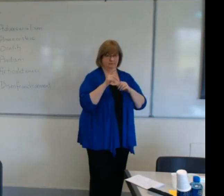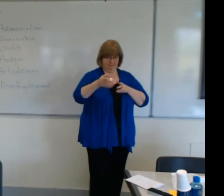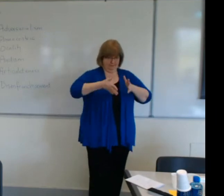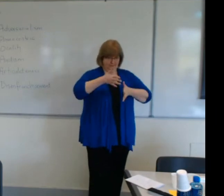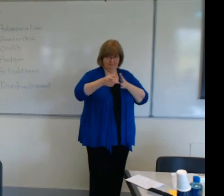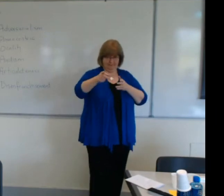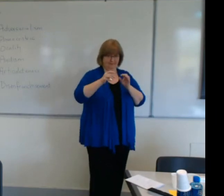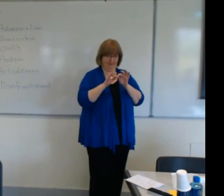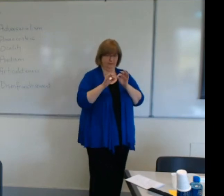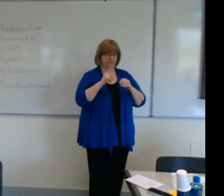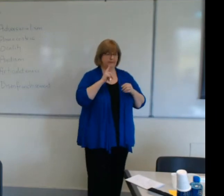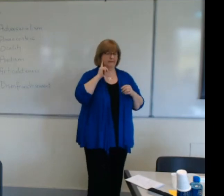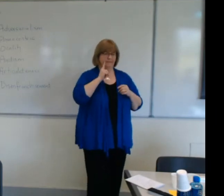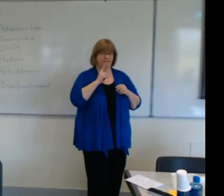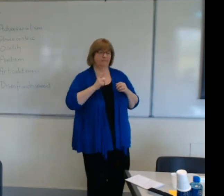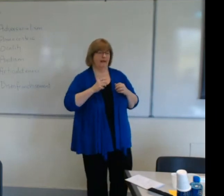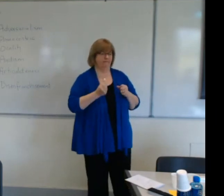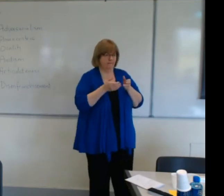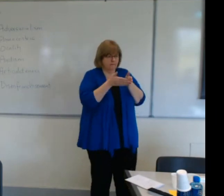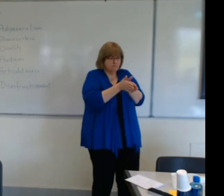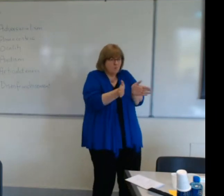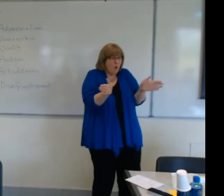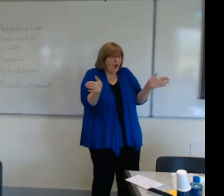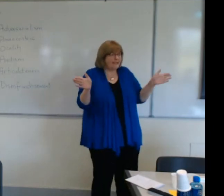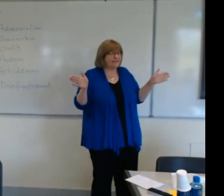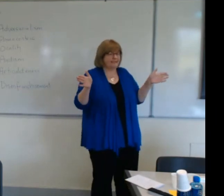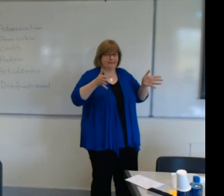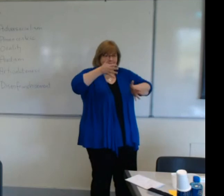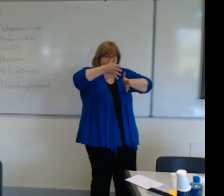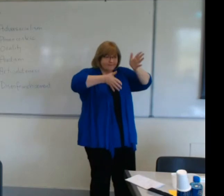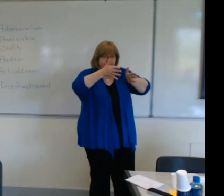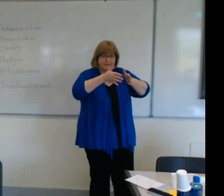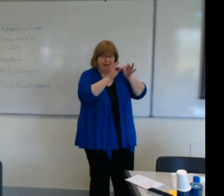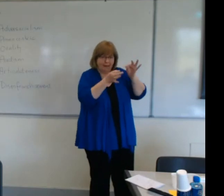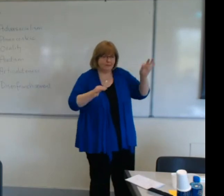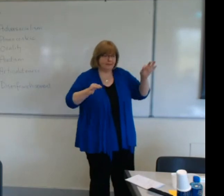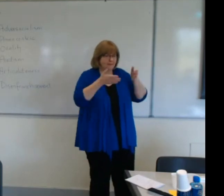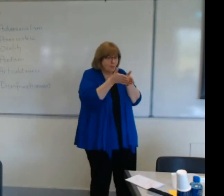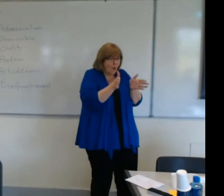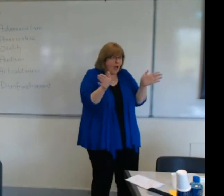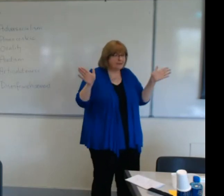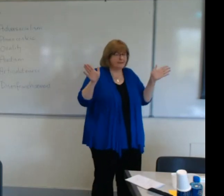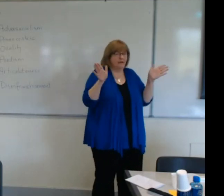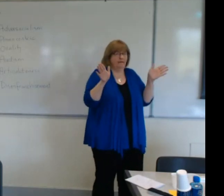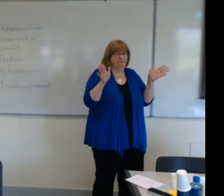language, so you'd have the hearing interpreter that is interpreting to the deaf interpreter, but the